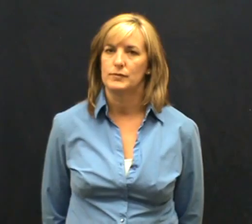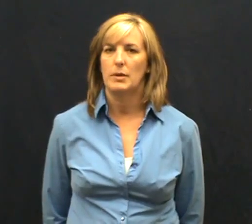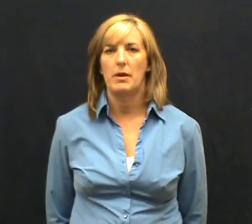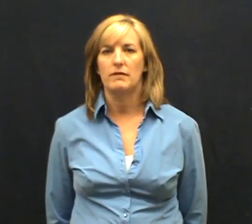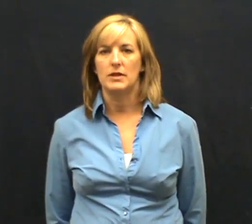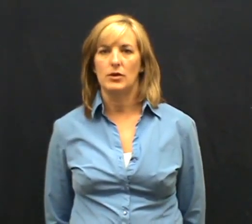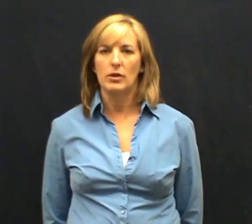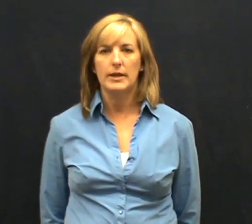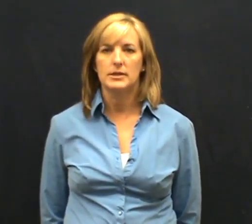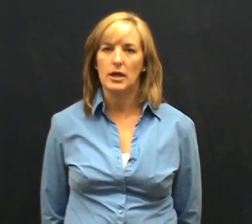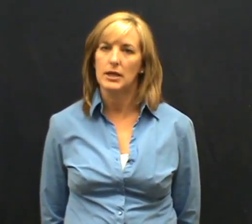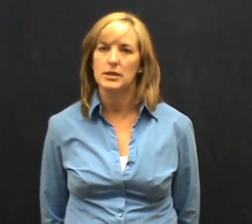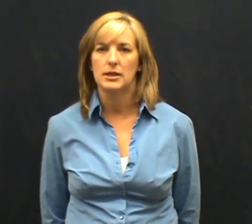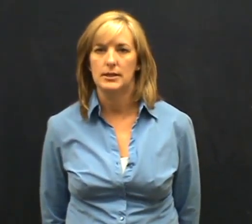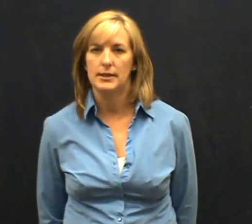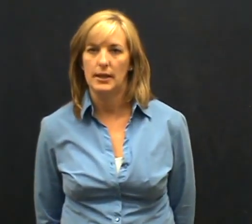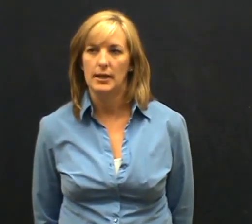I know, but you'll like talking. Da, da, da.